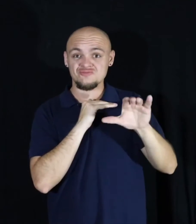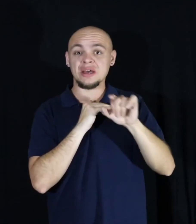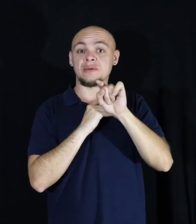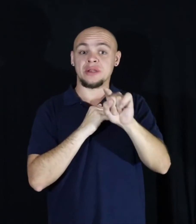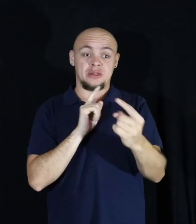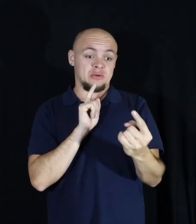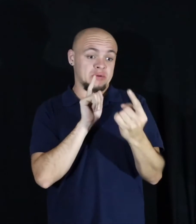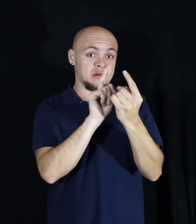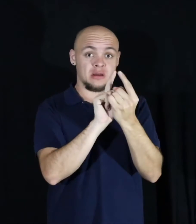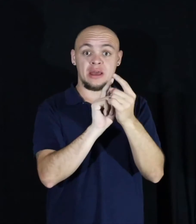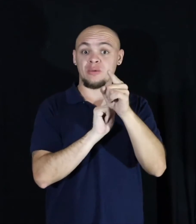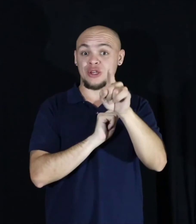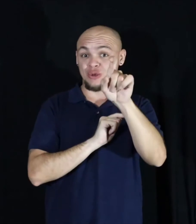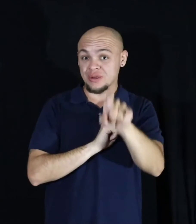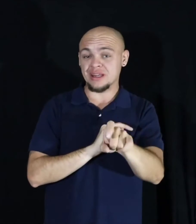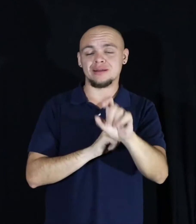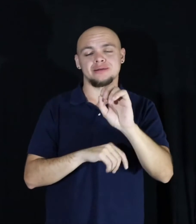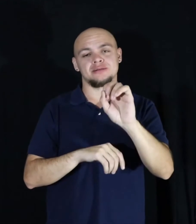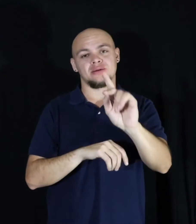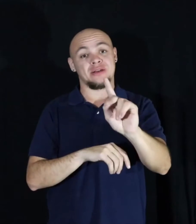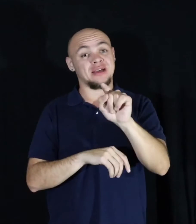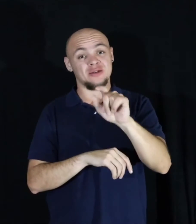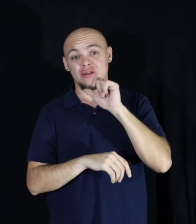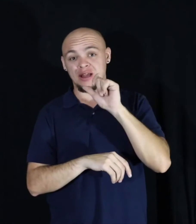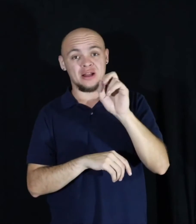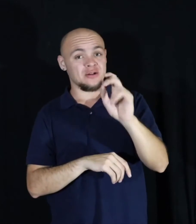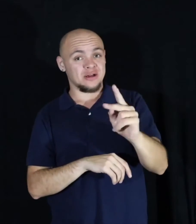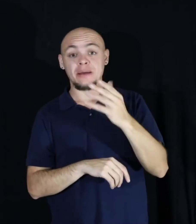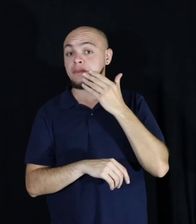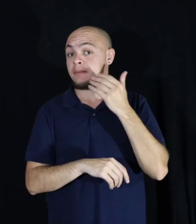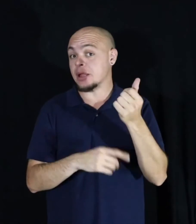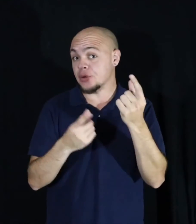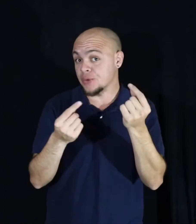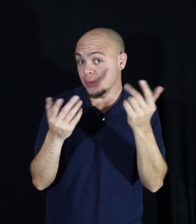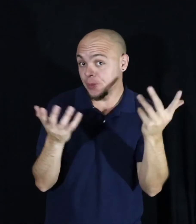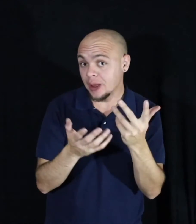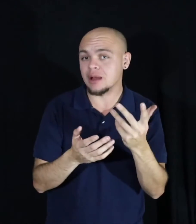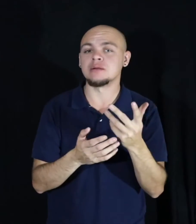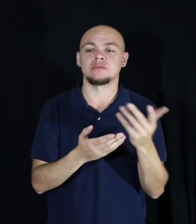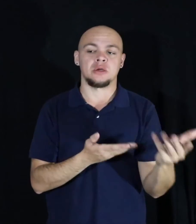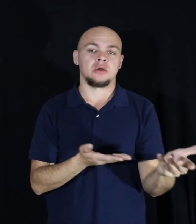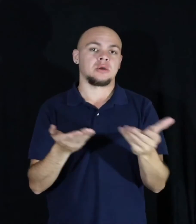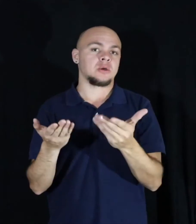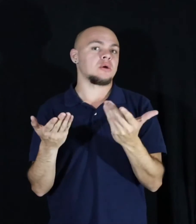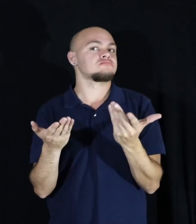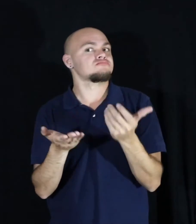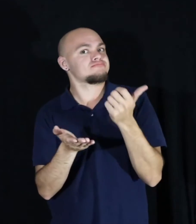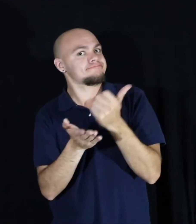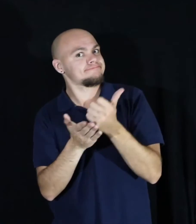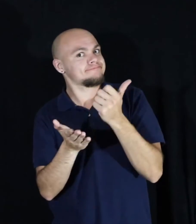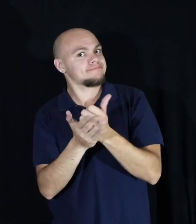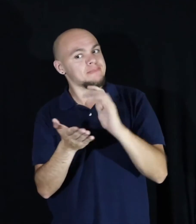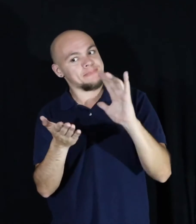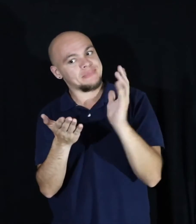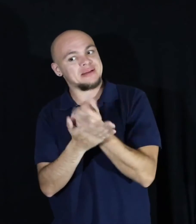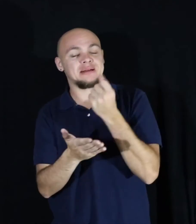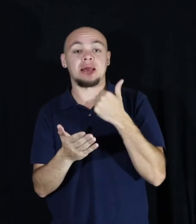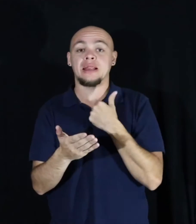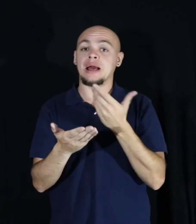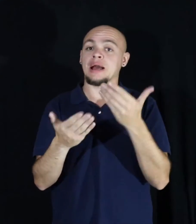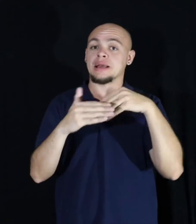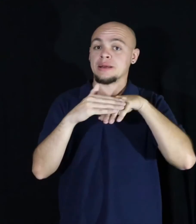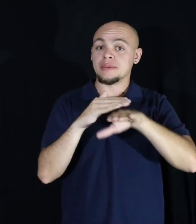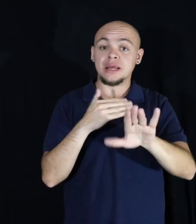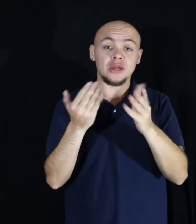it, because it's okay to not be okay, and it's even better if you go get help. And just like I can come in and we can start the